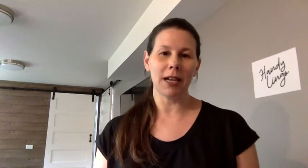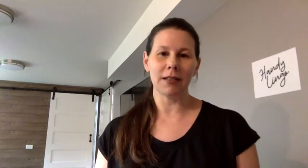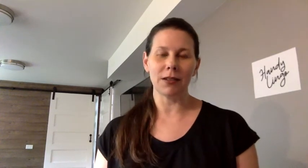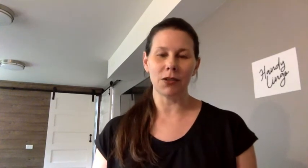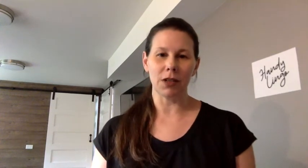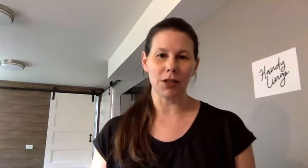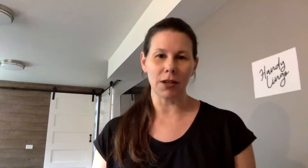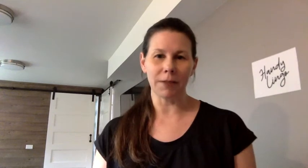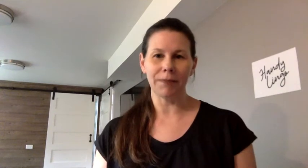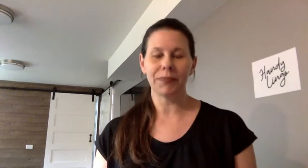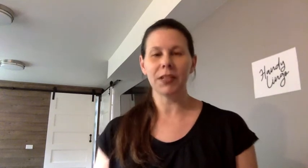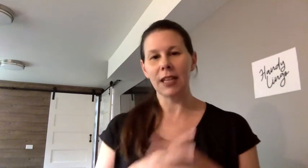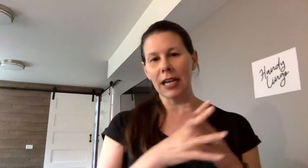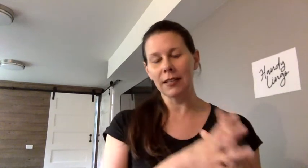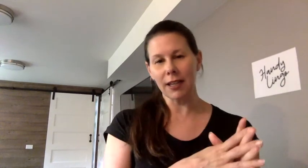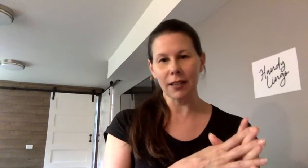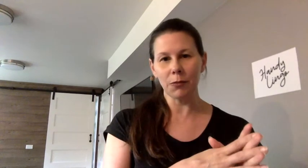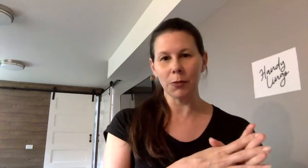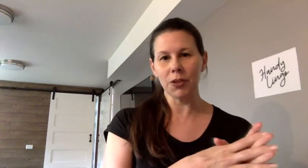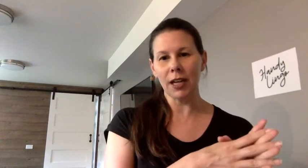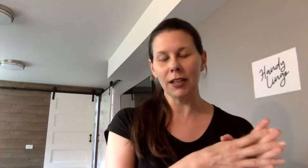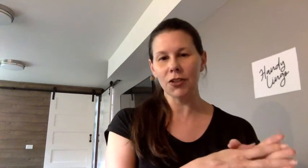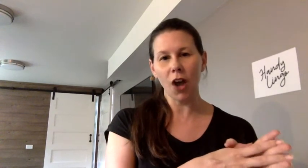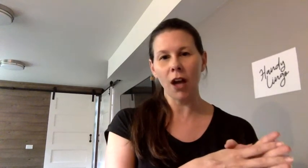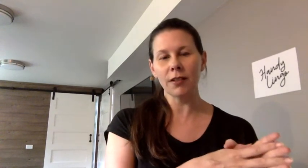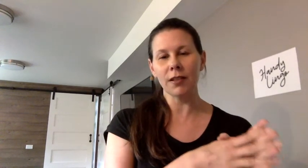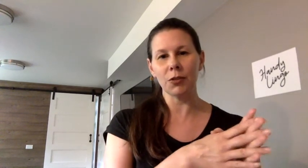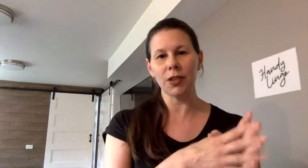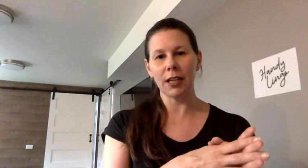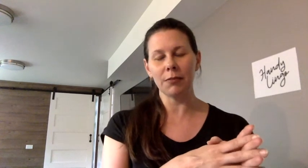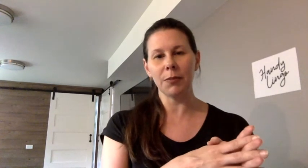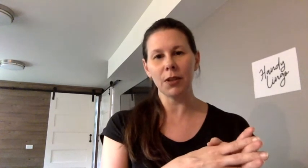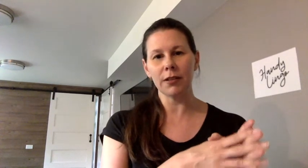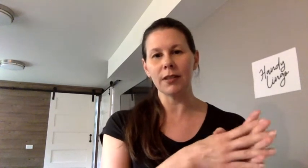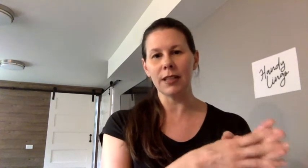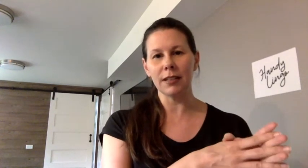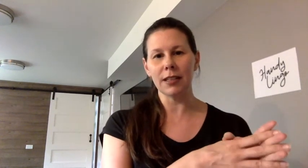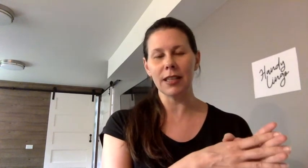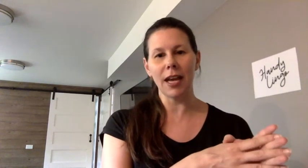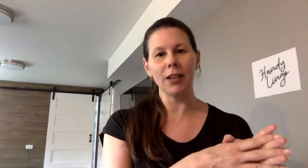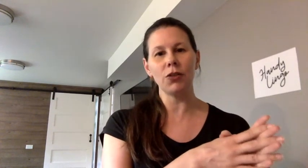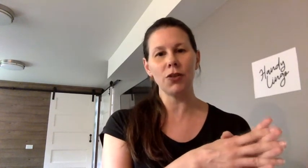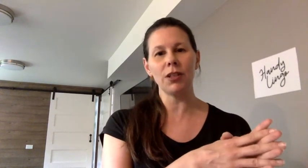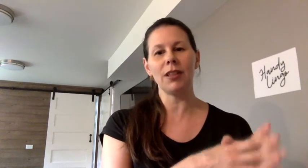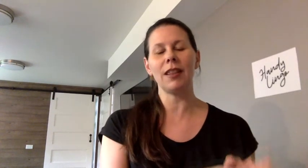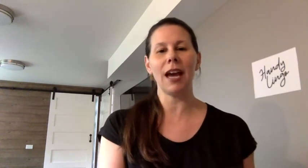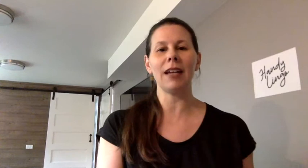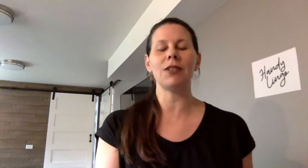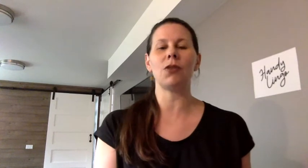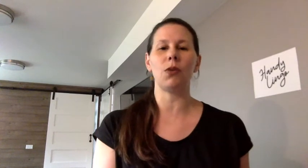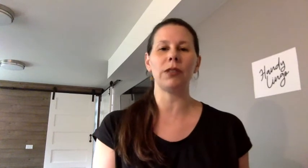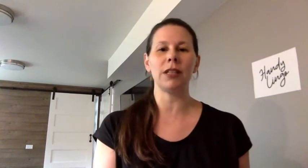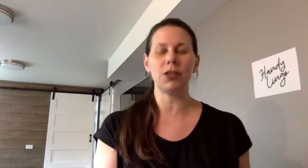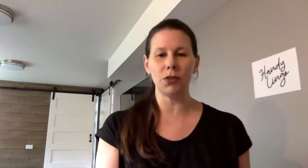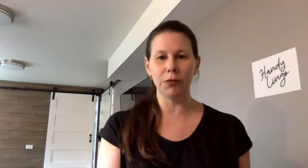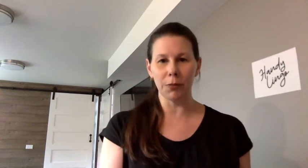ASL structure, because like I said, when we're signing songs and we're signing books and things like that, usually that is only to